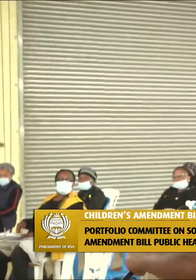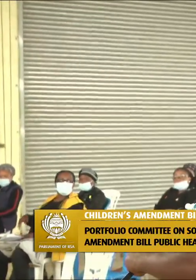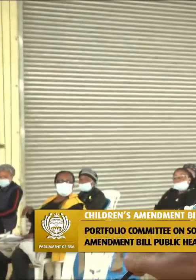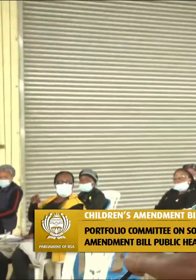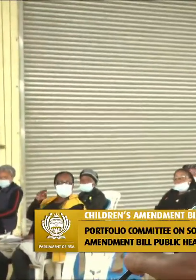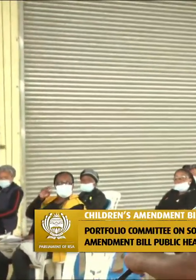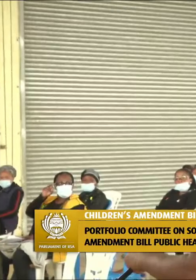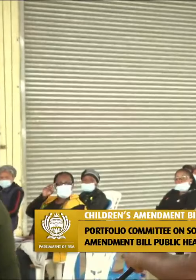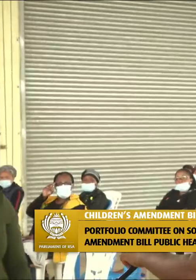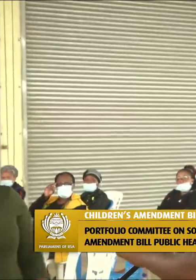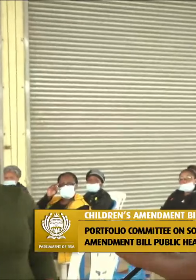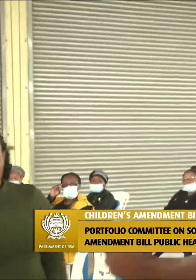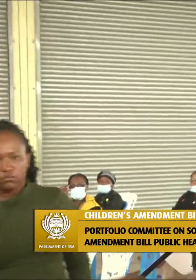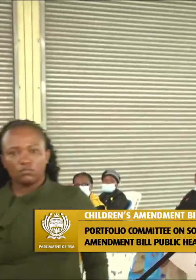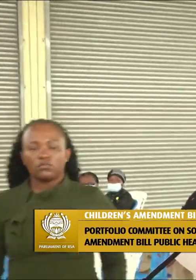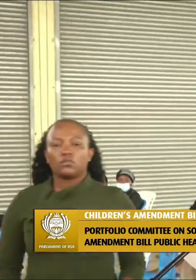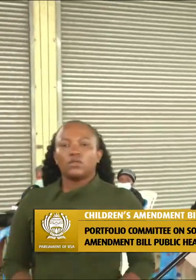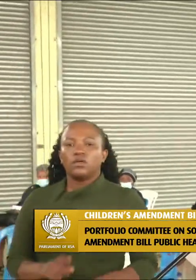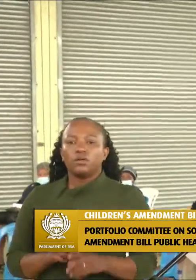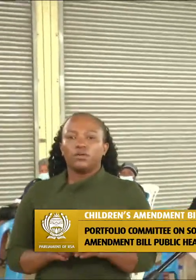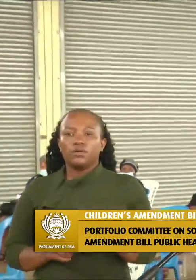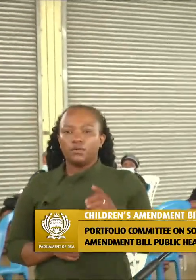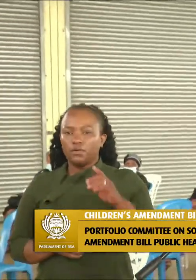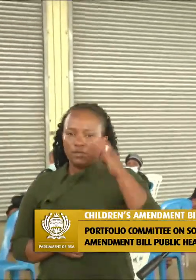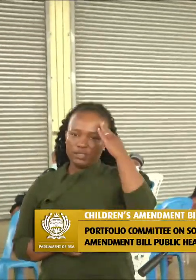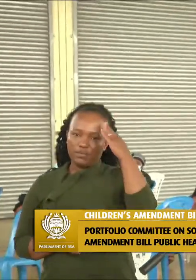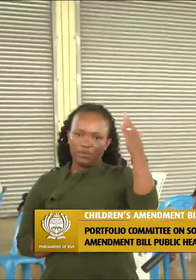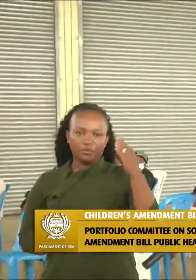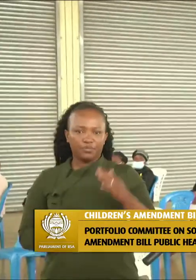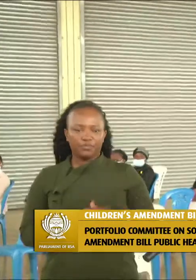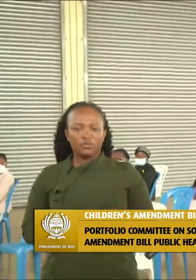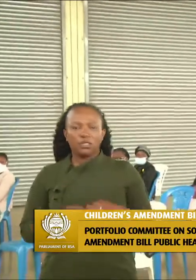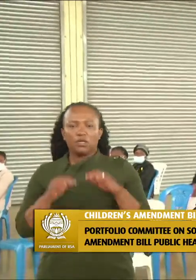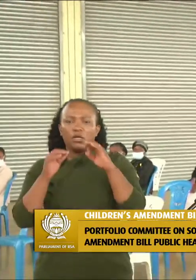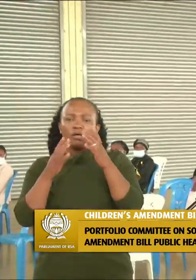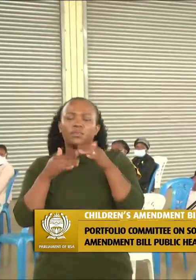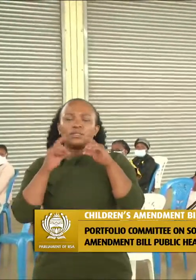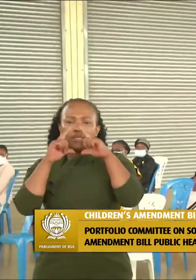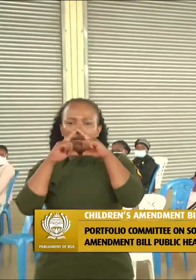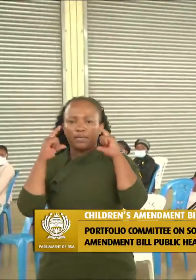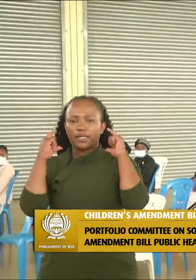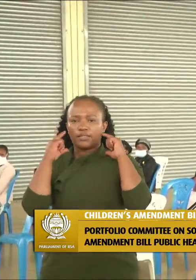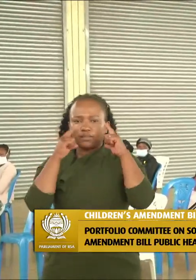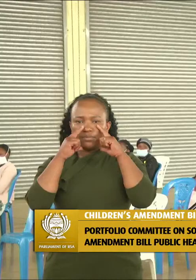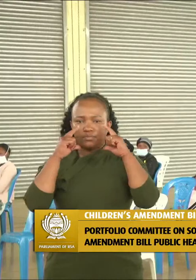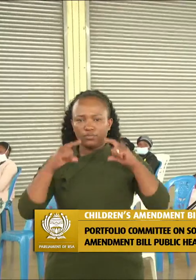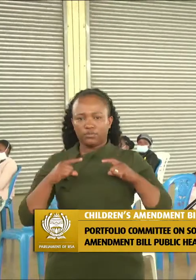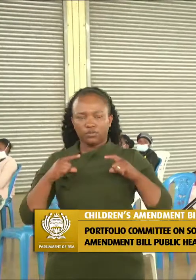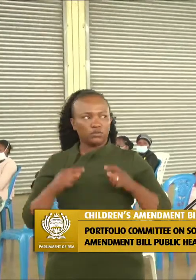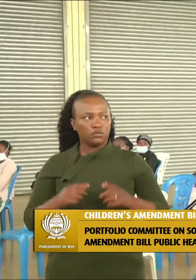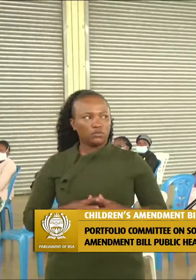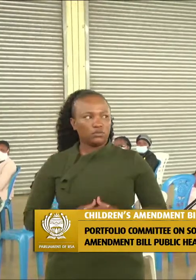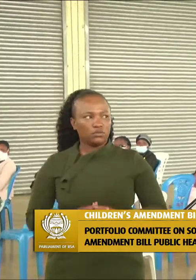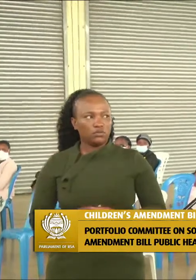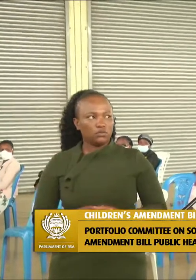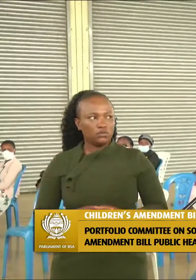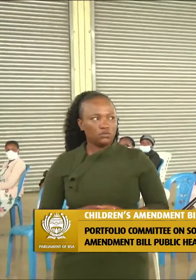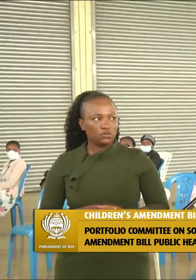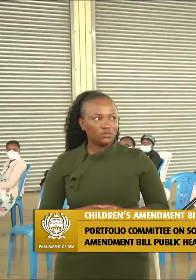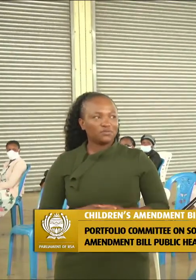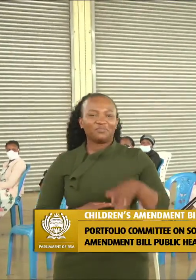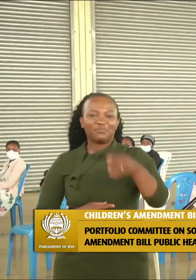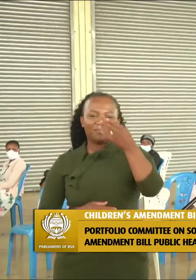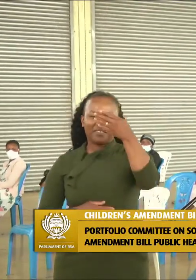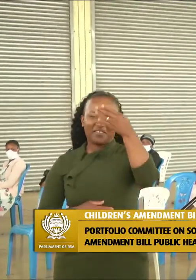Testing. Sanbonani, Take away the mask, Baba. khumula Hare imask. Krishna, Hare Krishna. God bless